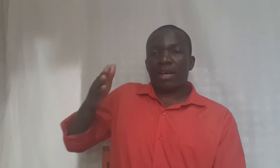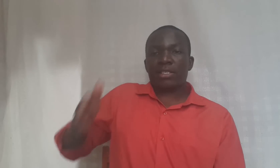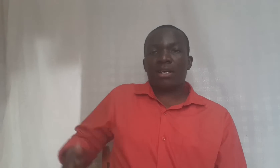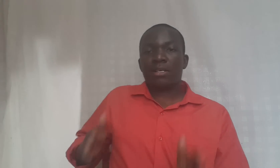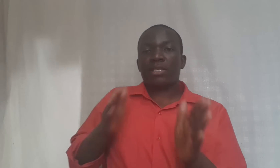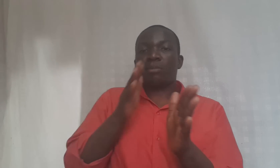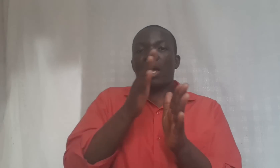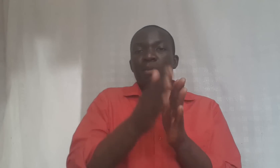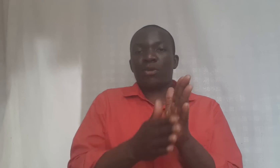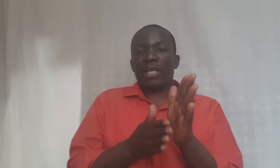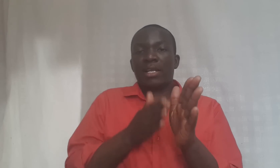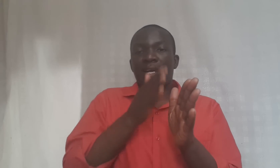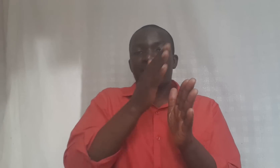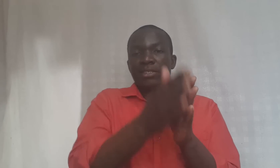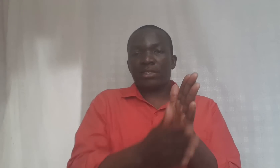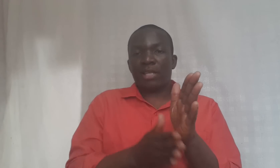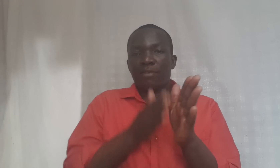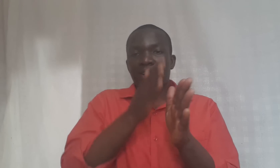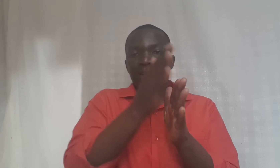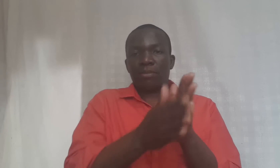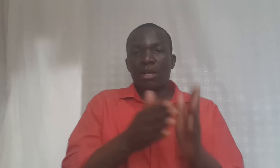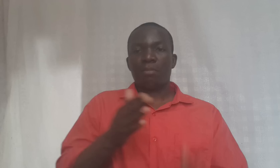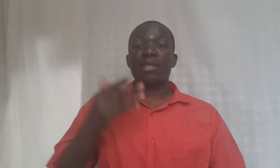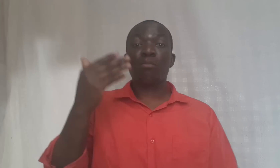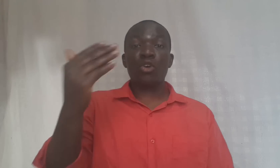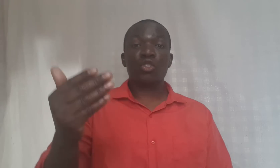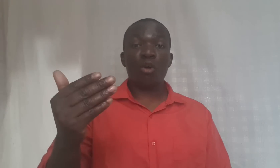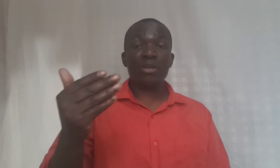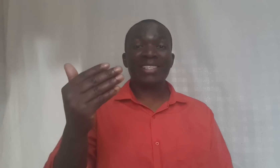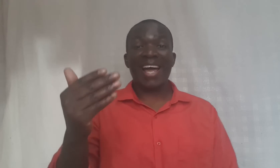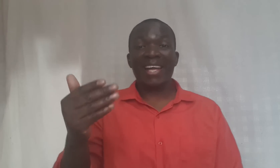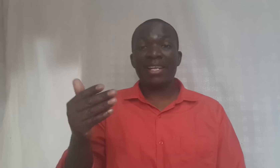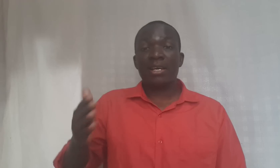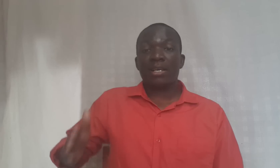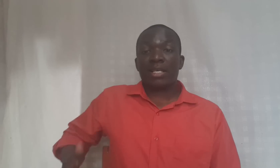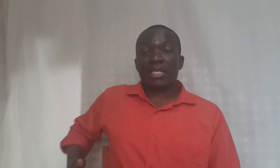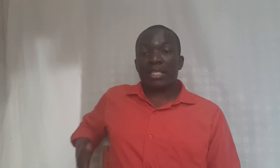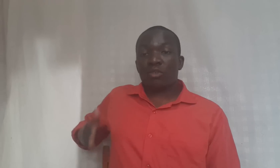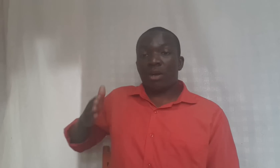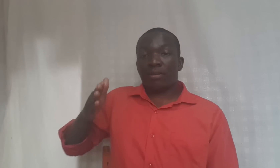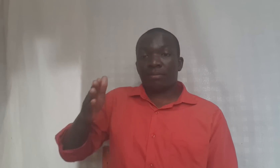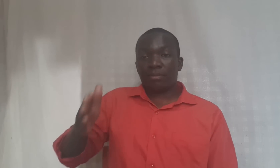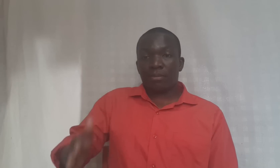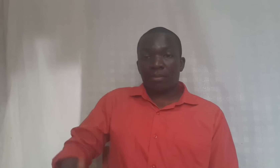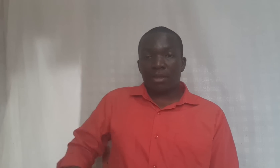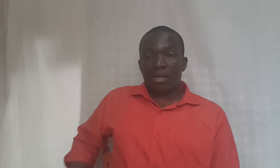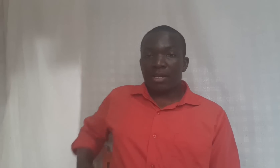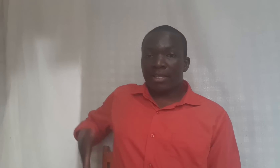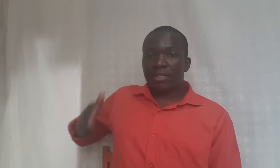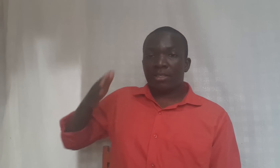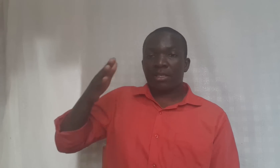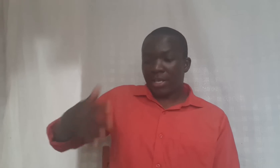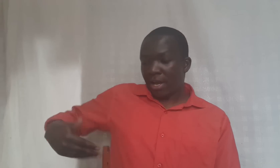Naivasha. Sometimes people sign like this, Naivasha. But the most common sign is this one. Like this, near